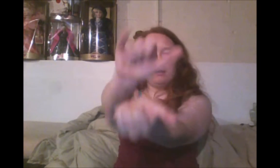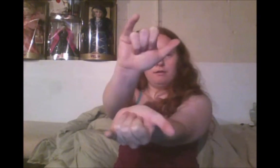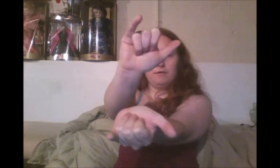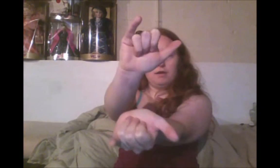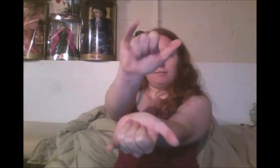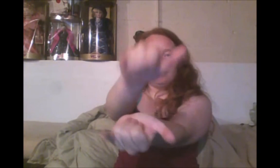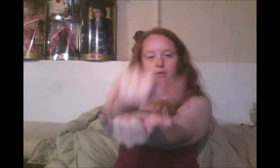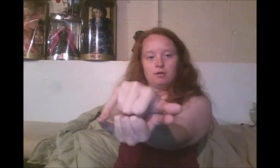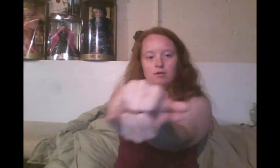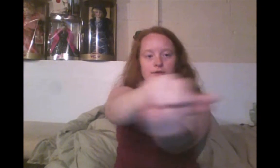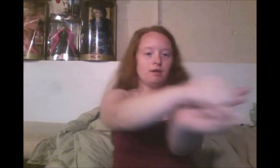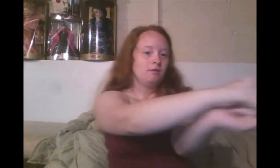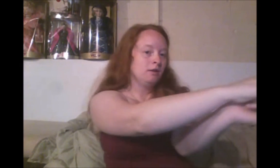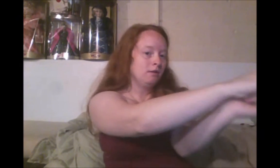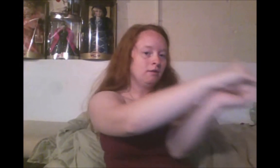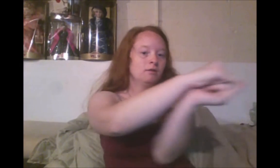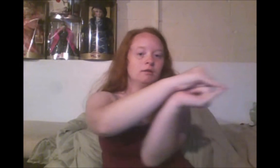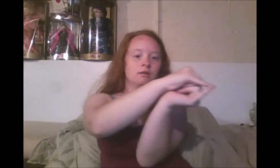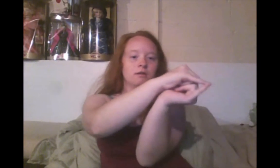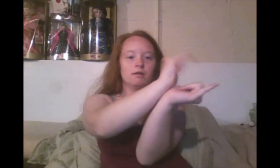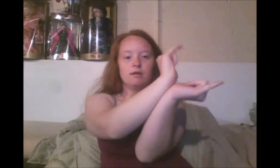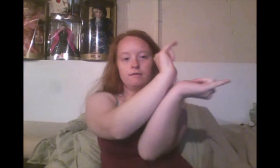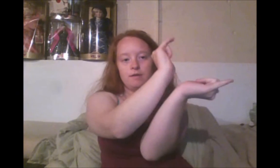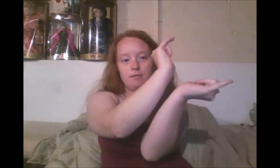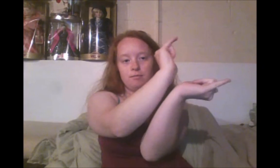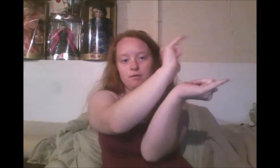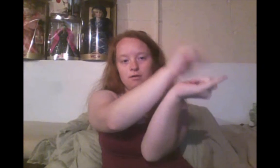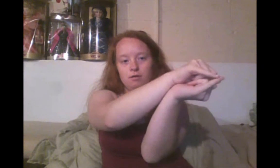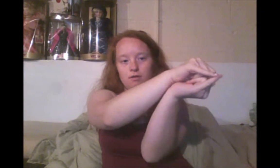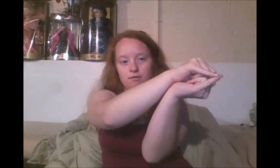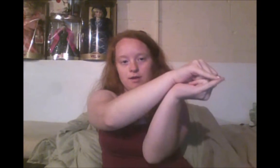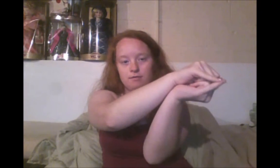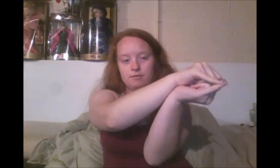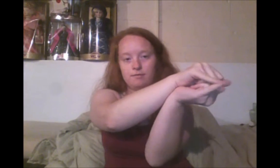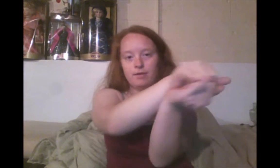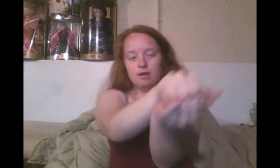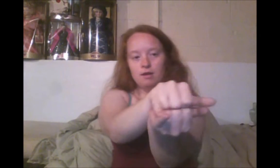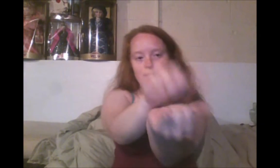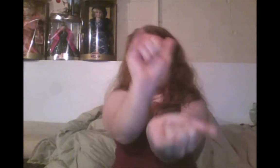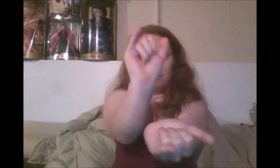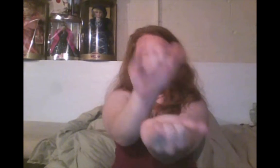Lift up and go down. Lift up, go down. Hippo.